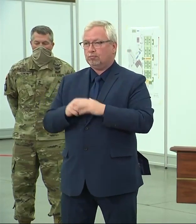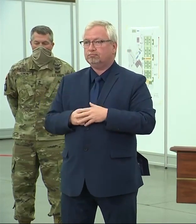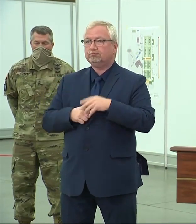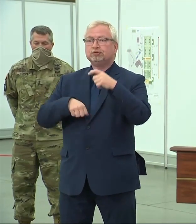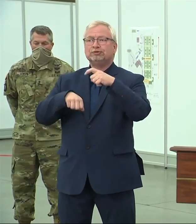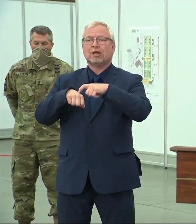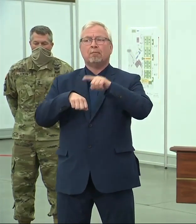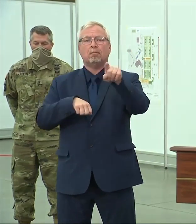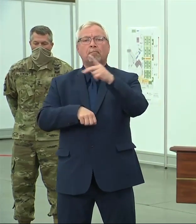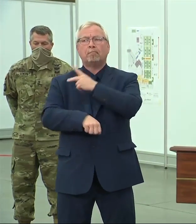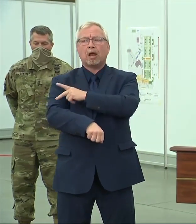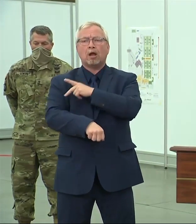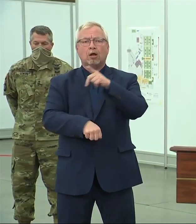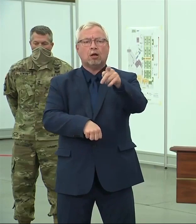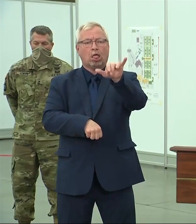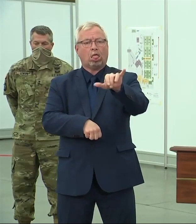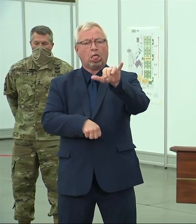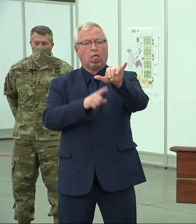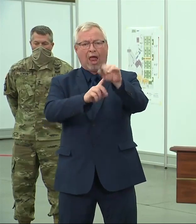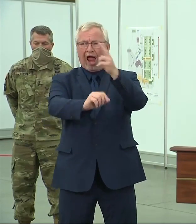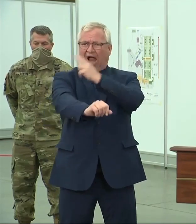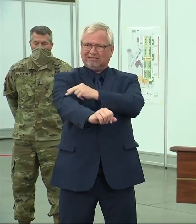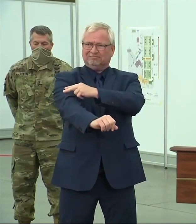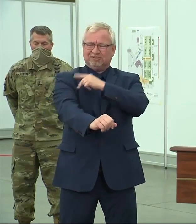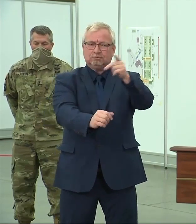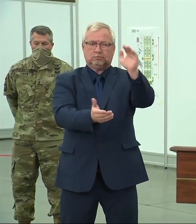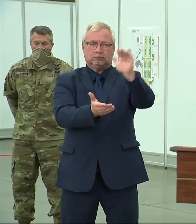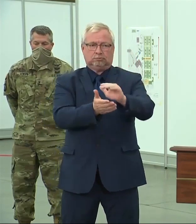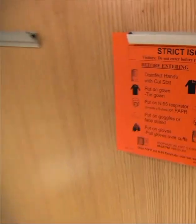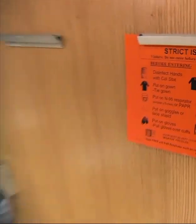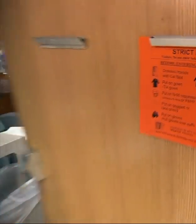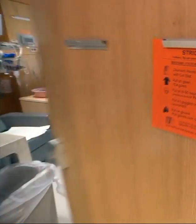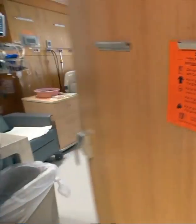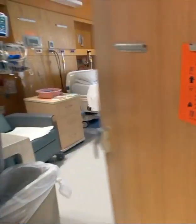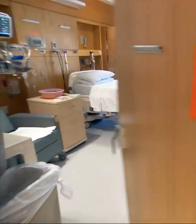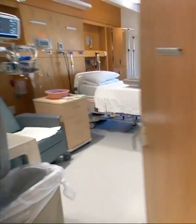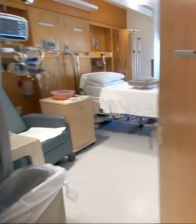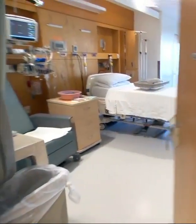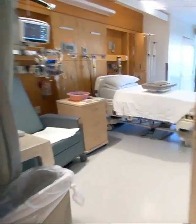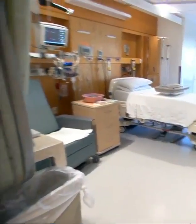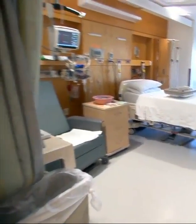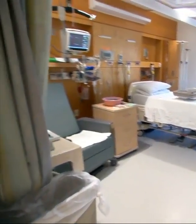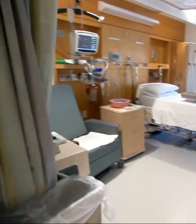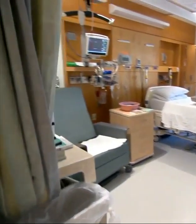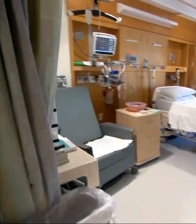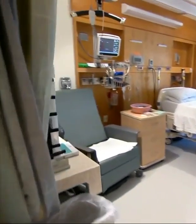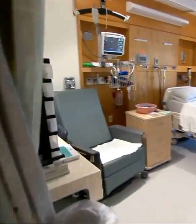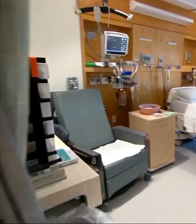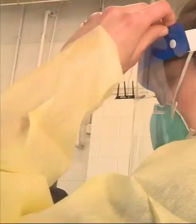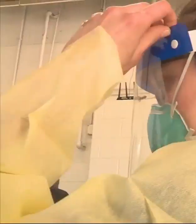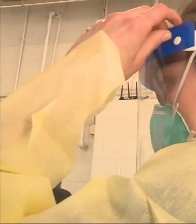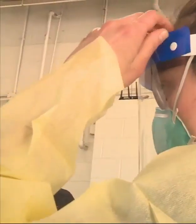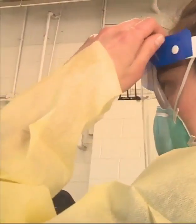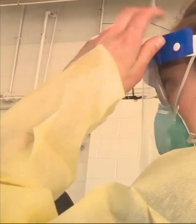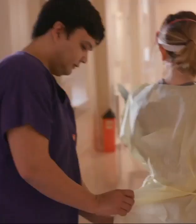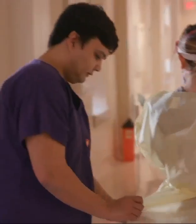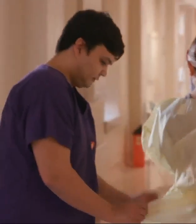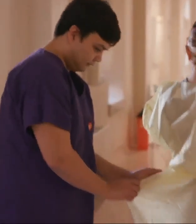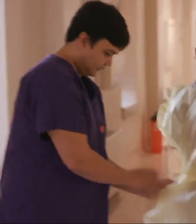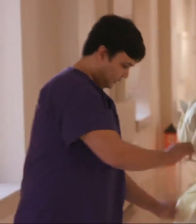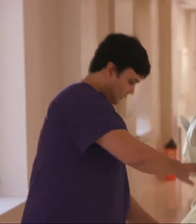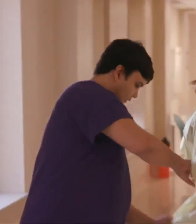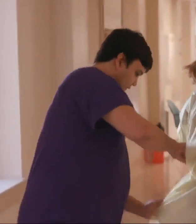in our hospitals, and in turn will free up that critical capacity. To help reduce the load on hospitals, the governor also has